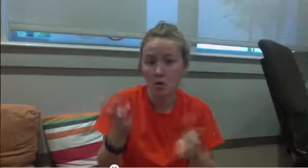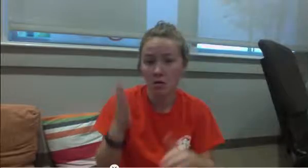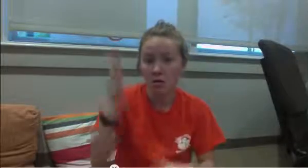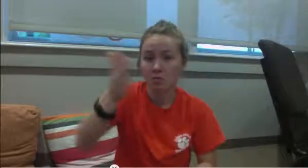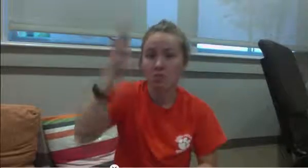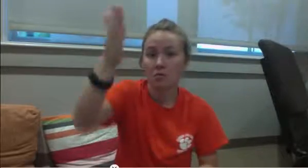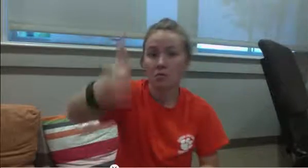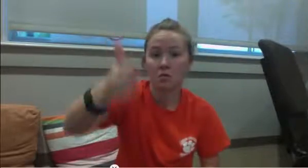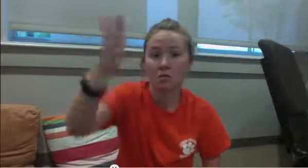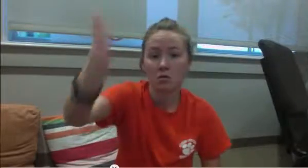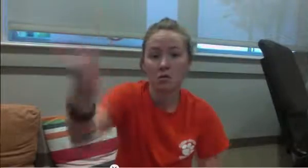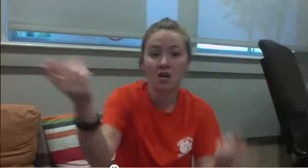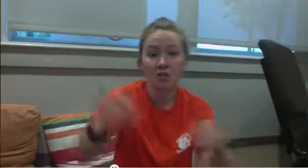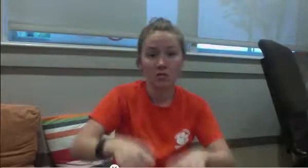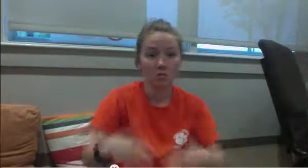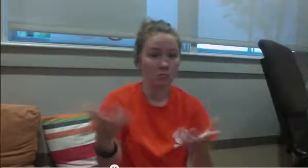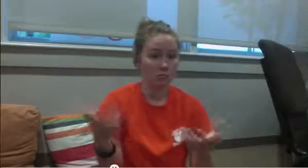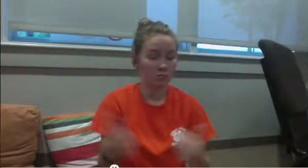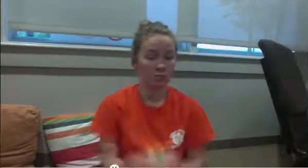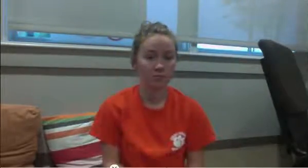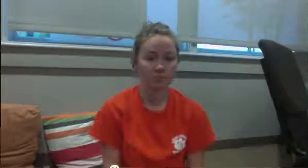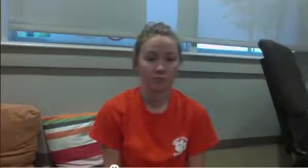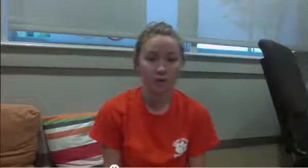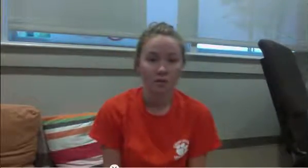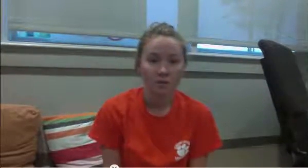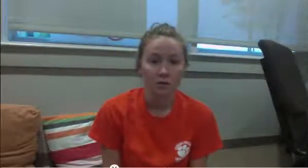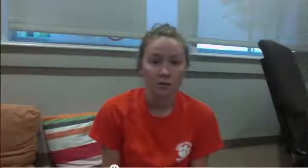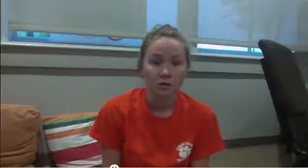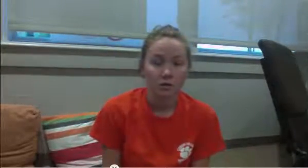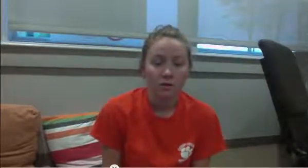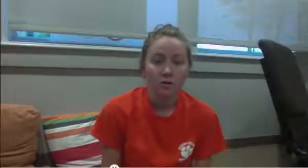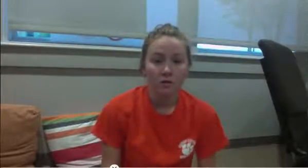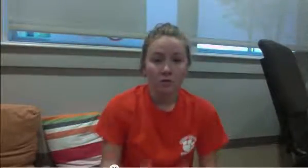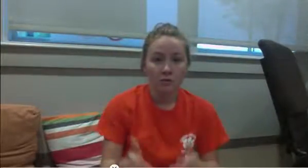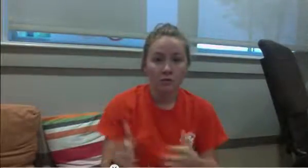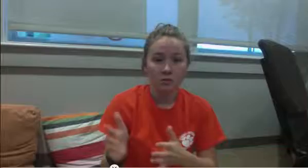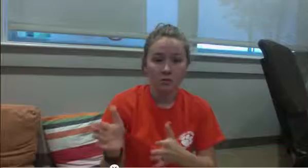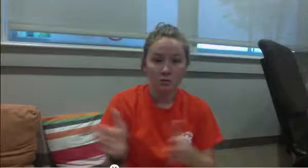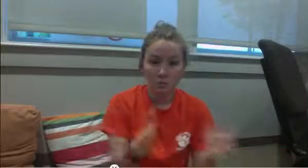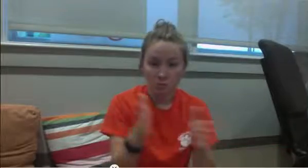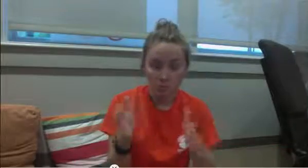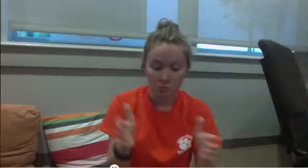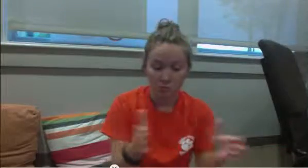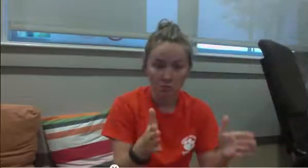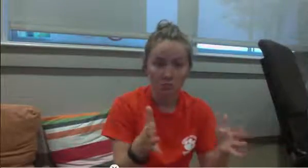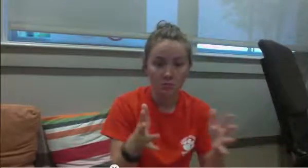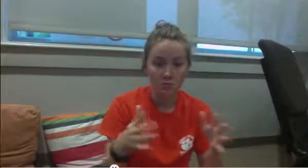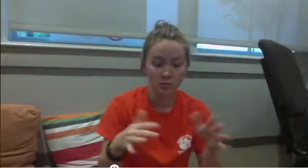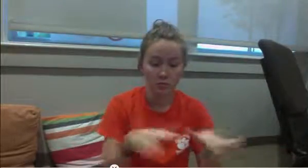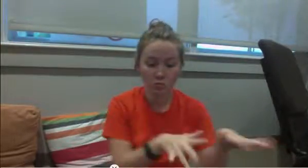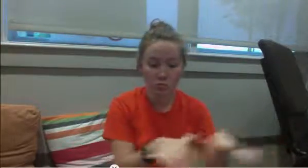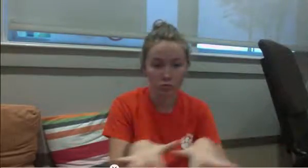So scientists really want to understand Earth's history and how it was formed,